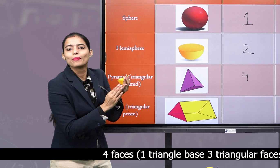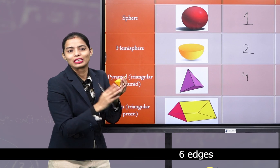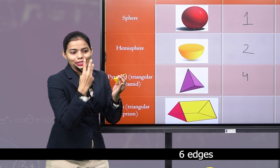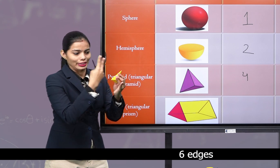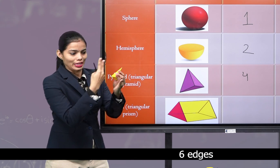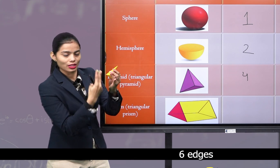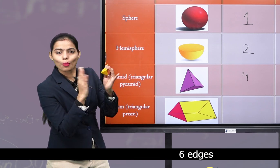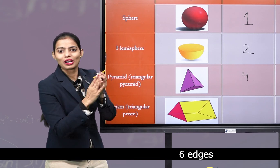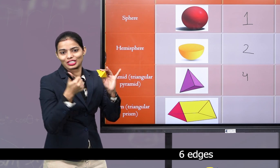Six edges